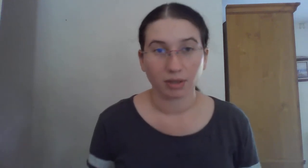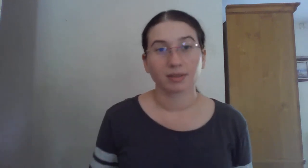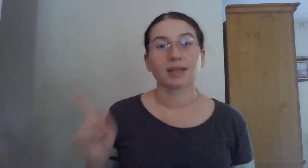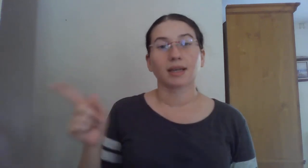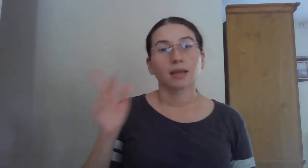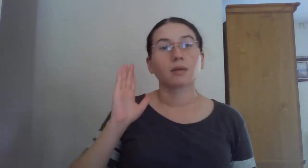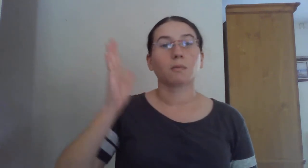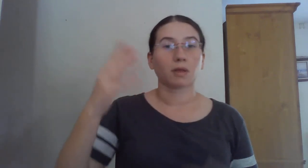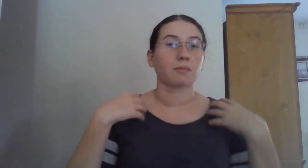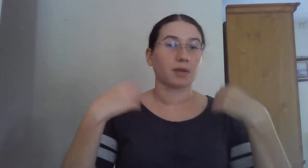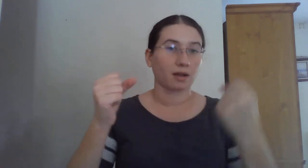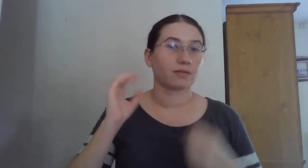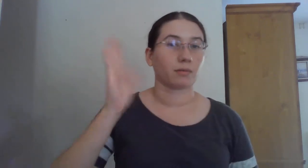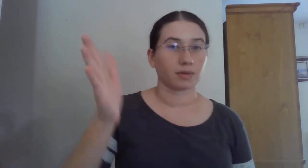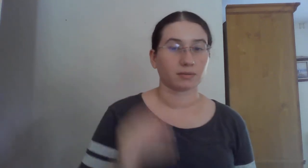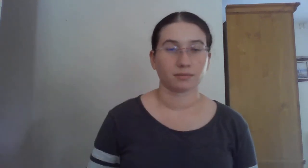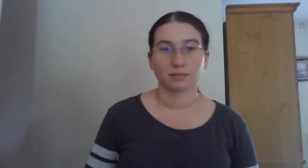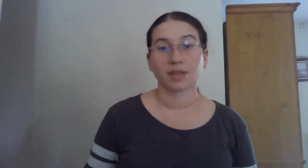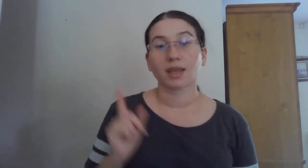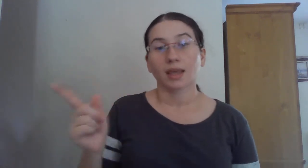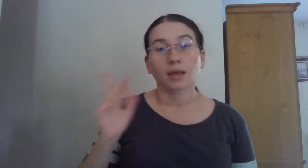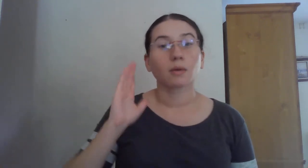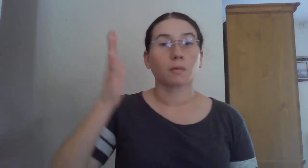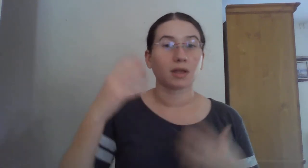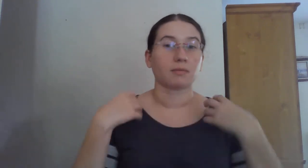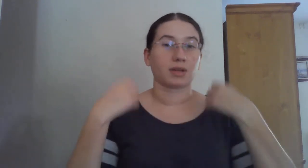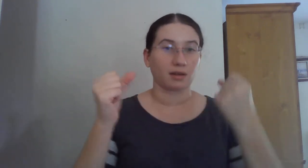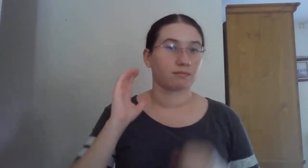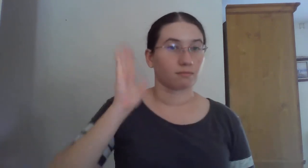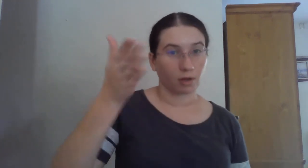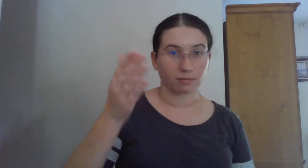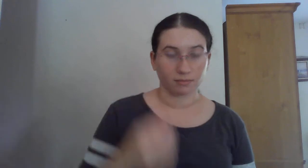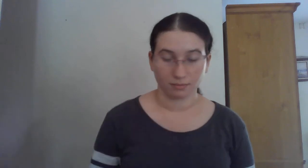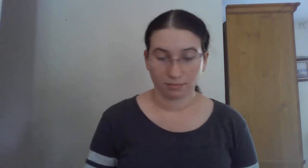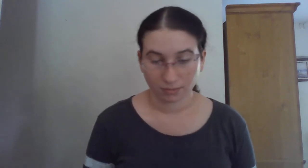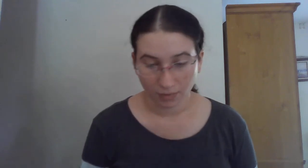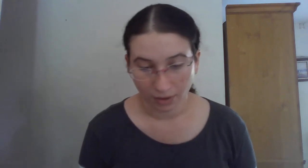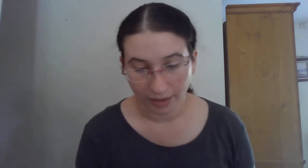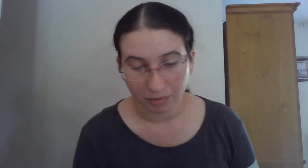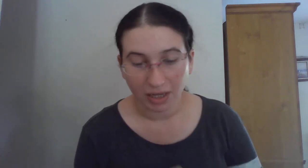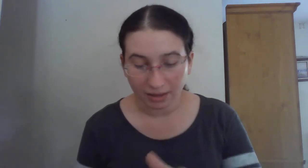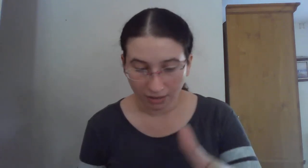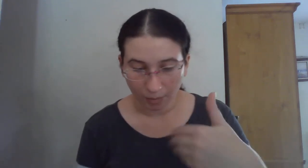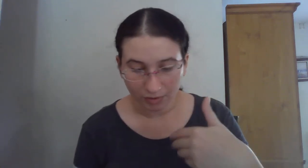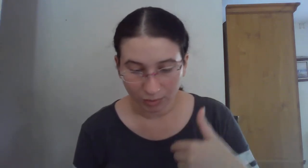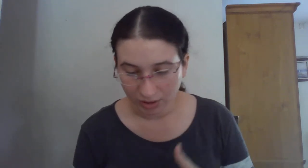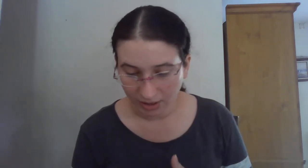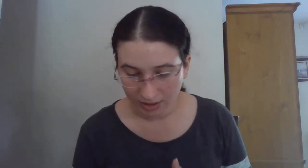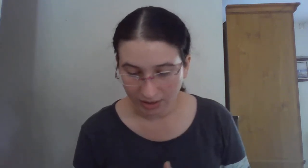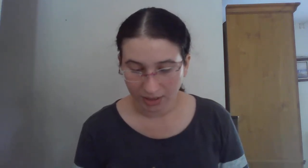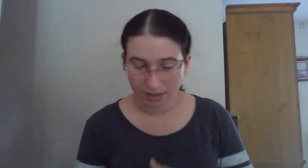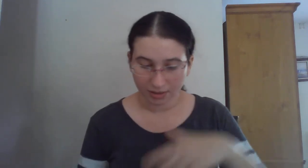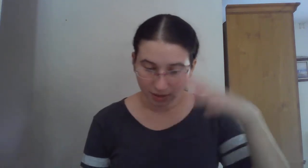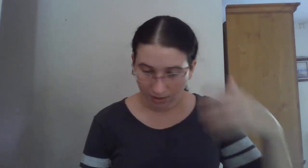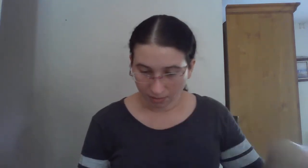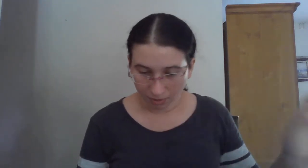will. All right, we got a couple of more sentences, blah,